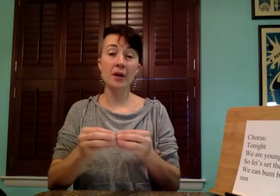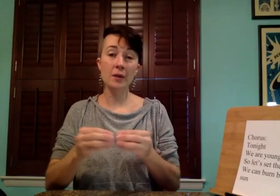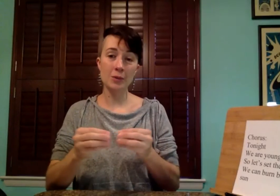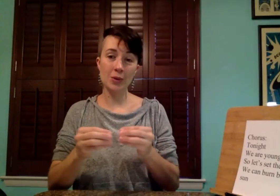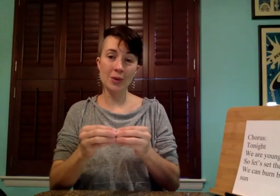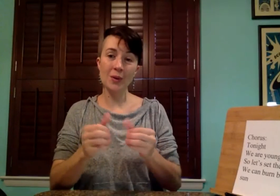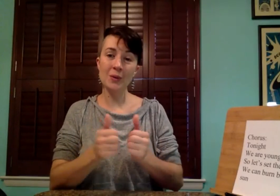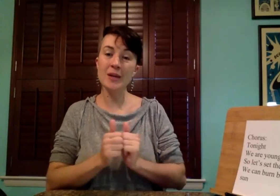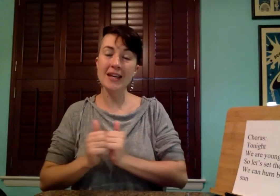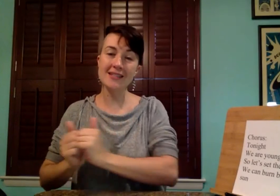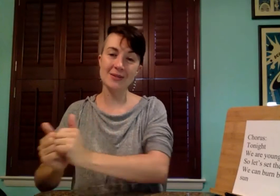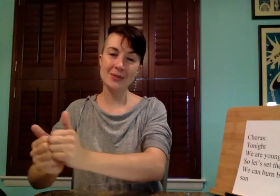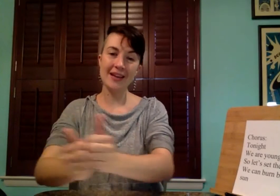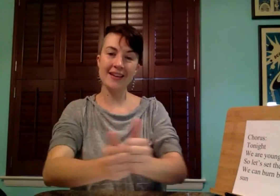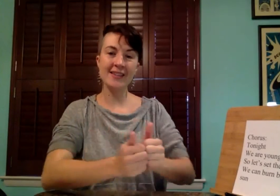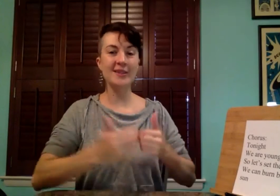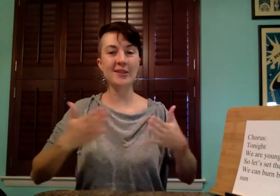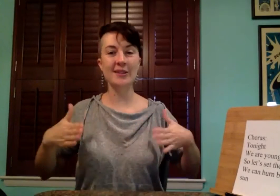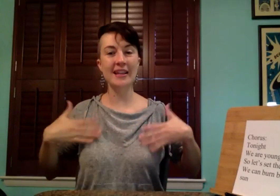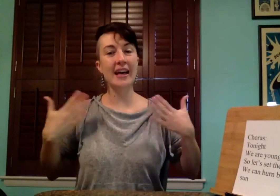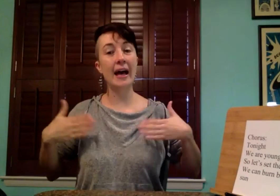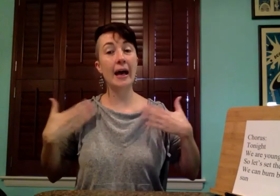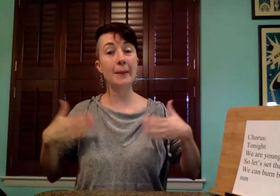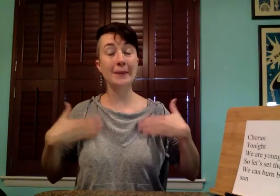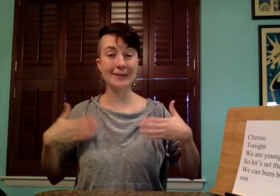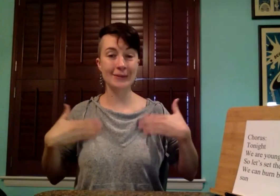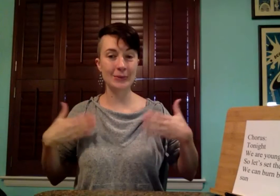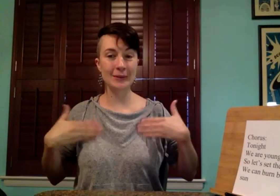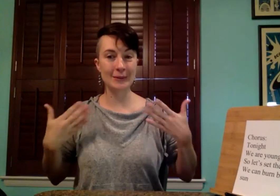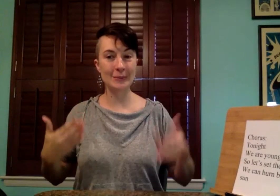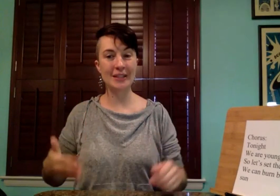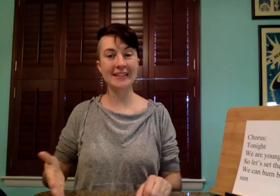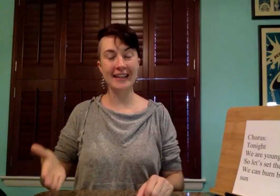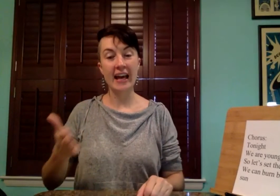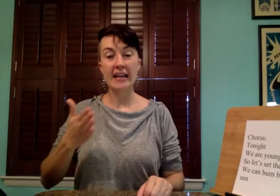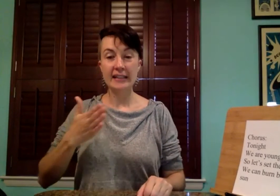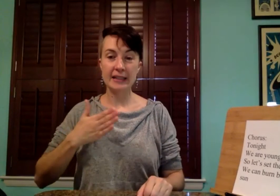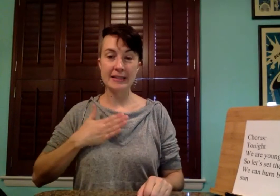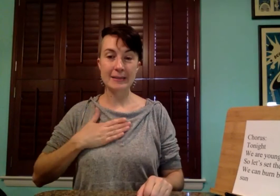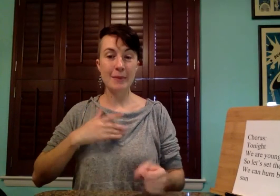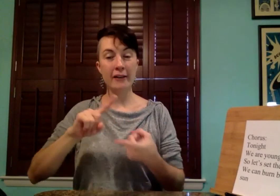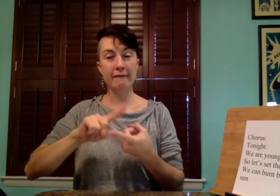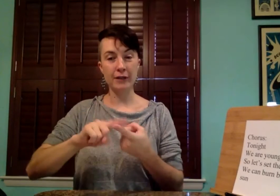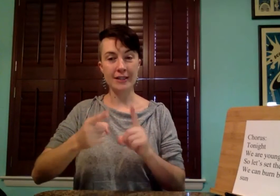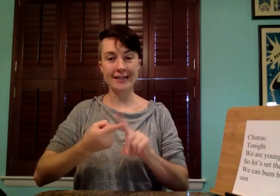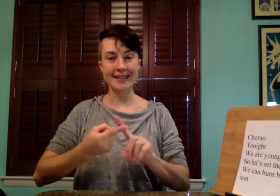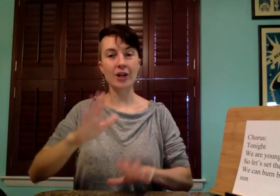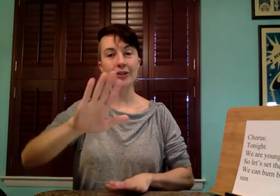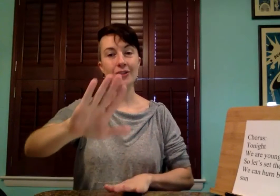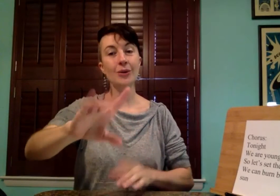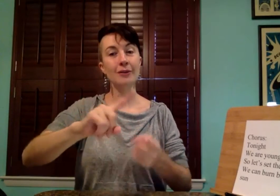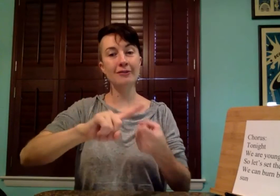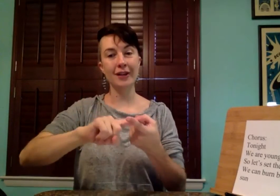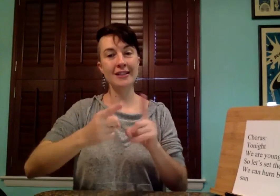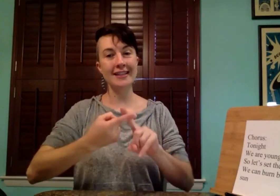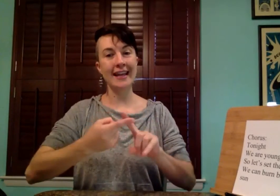the more we get together, the happier we'll be. 'Cause my friends are your friends